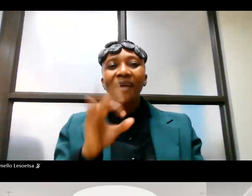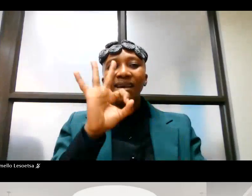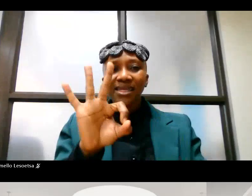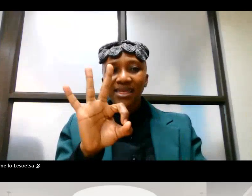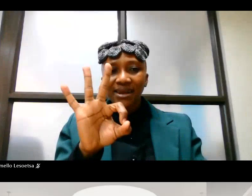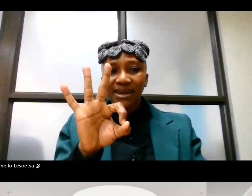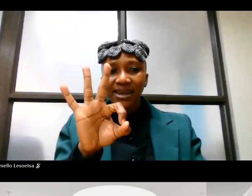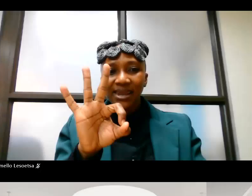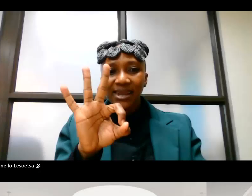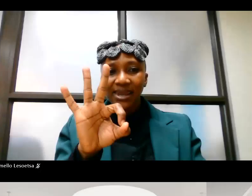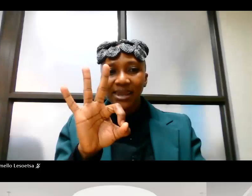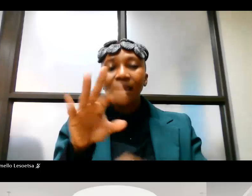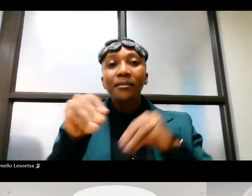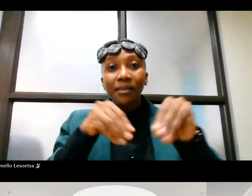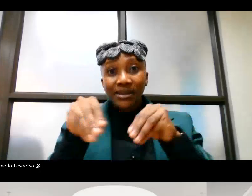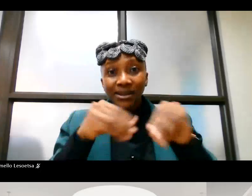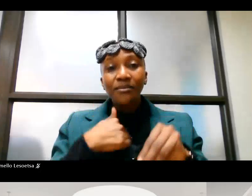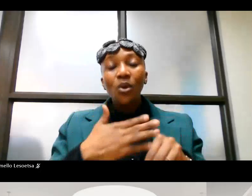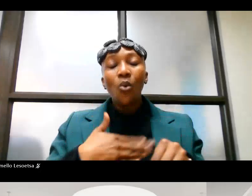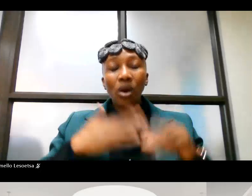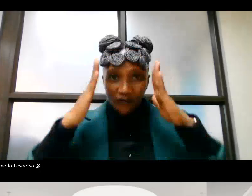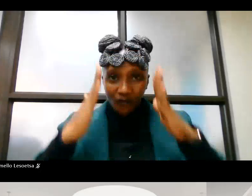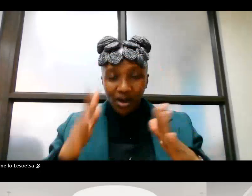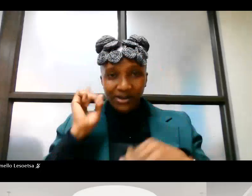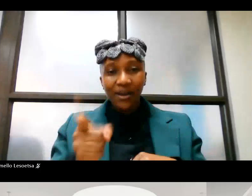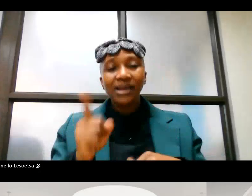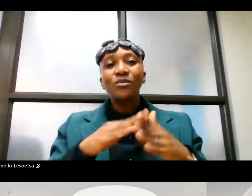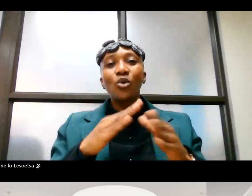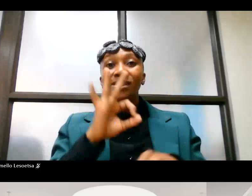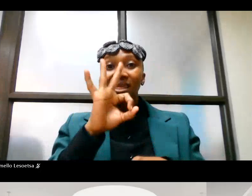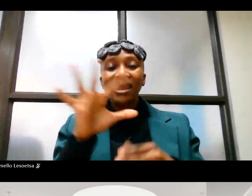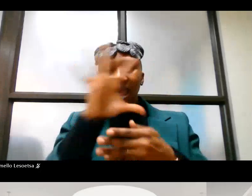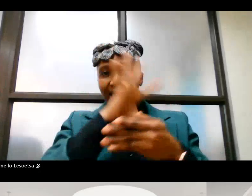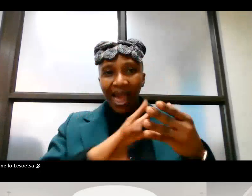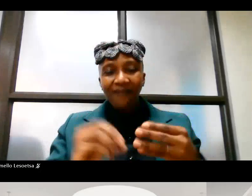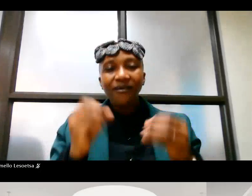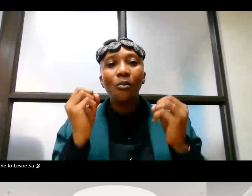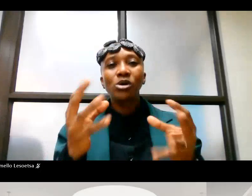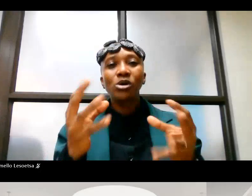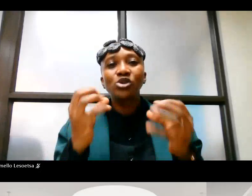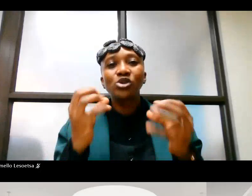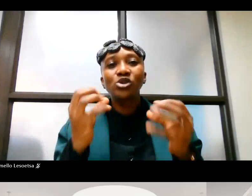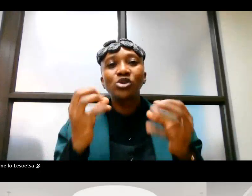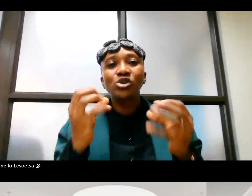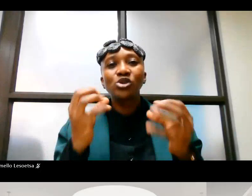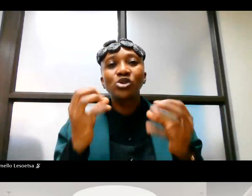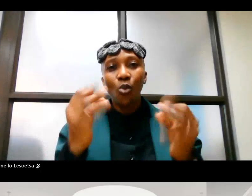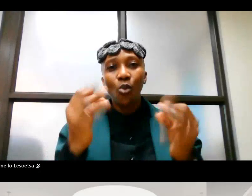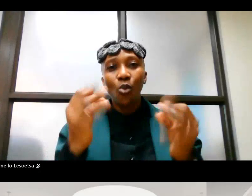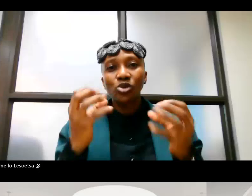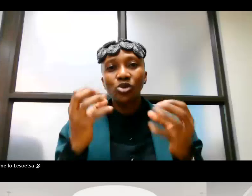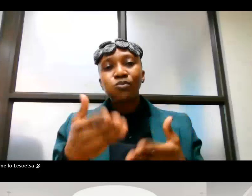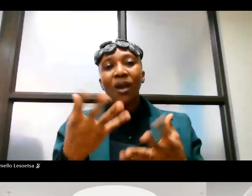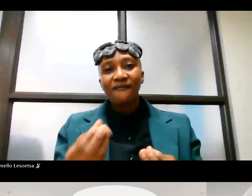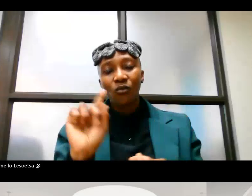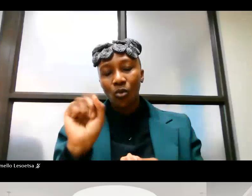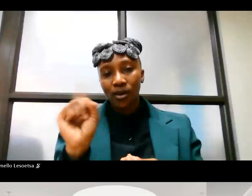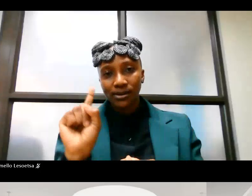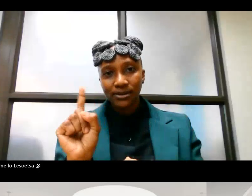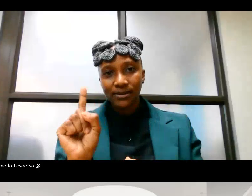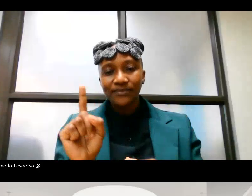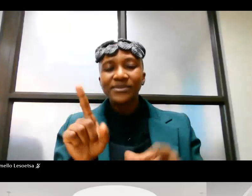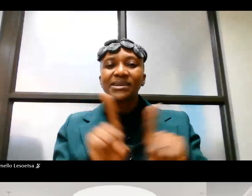want us to focus on because it covers most of what this week, has for you. Hopefully, I think